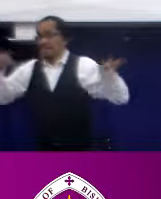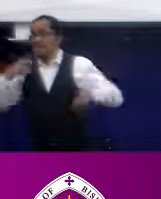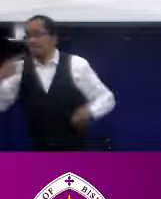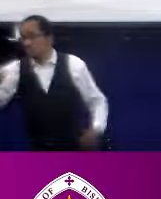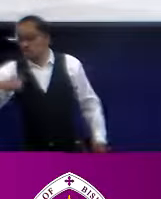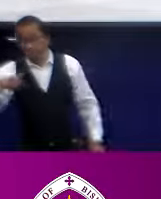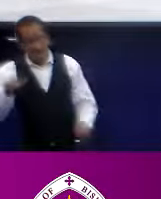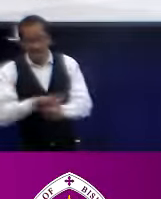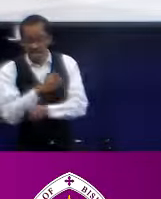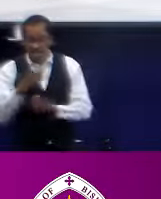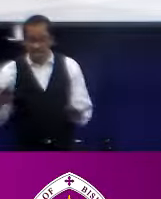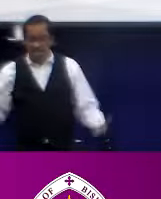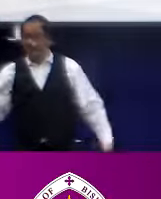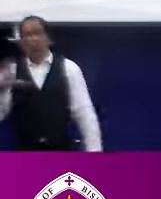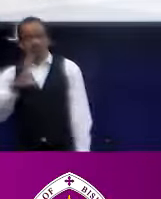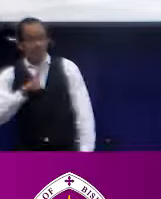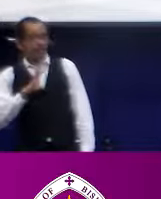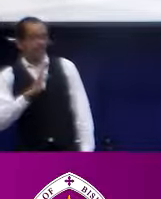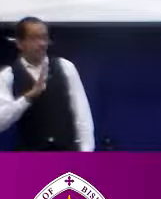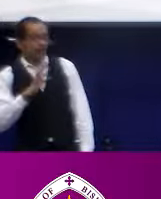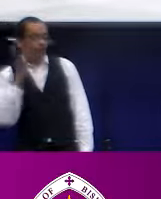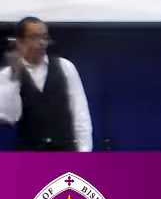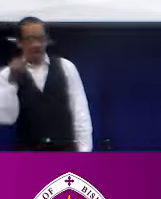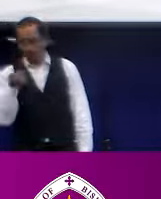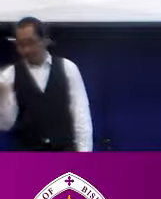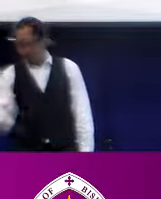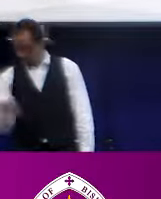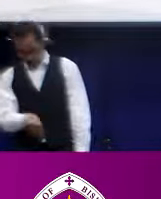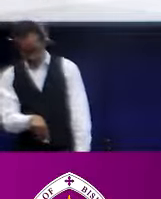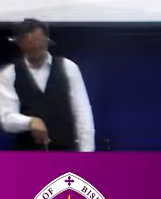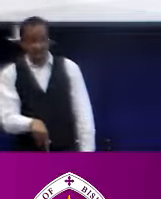everything would be all right. Because